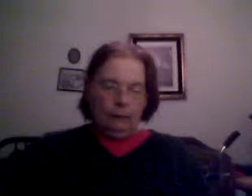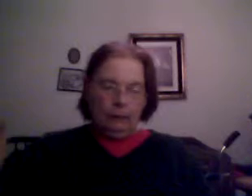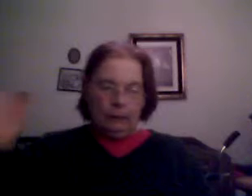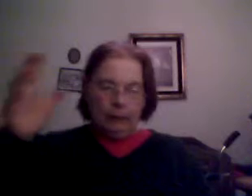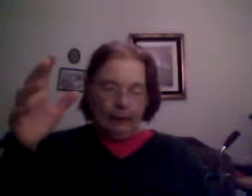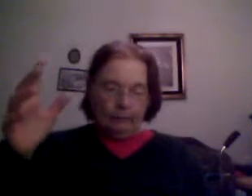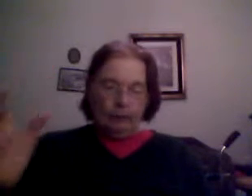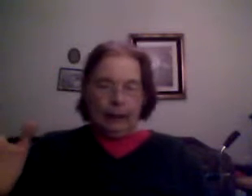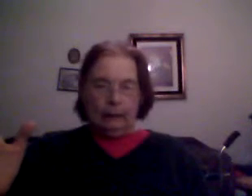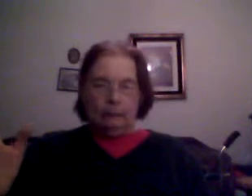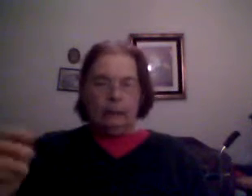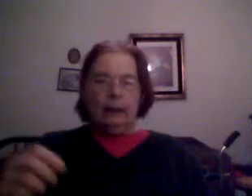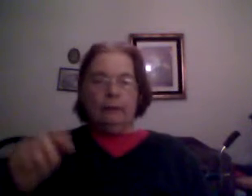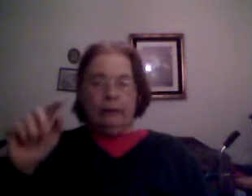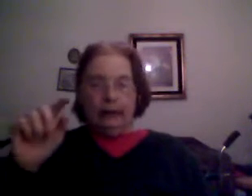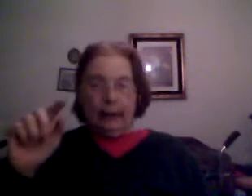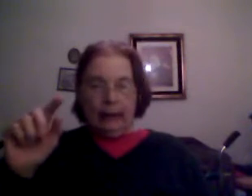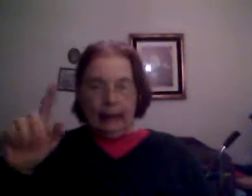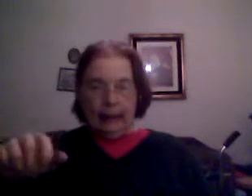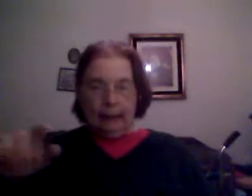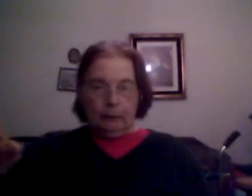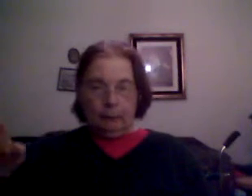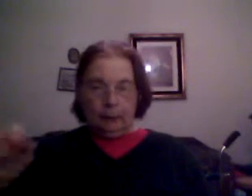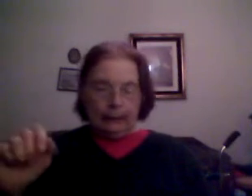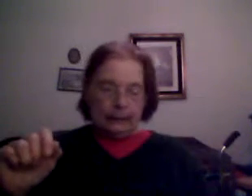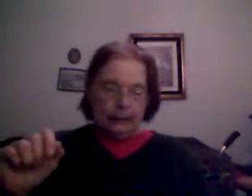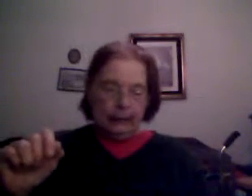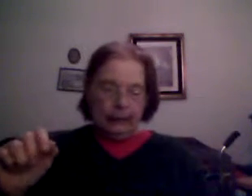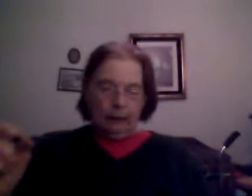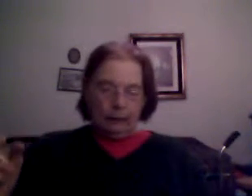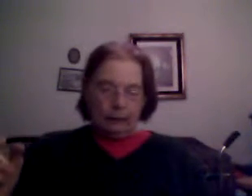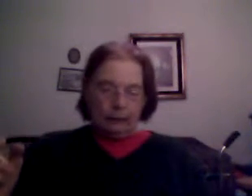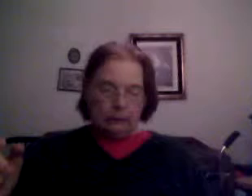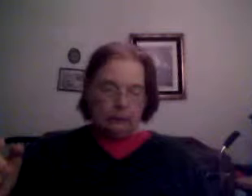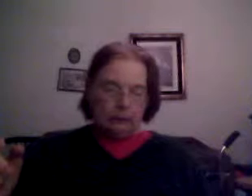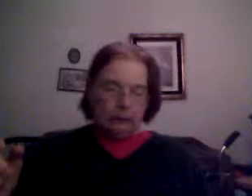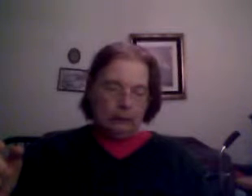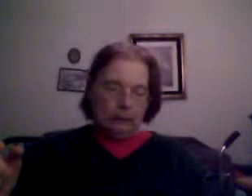from the top to bottom, then add B plus details.